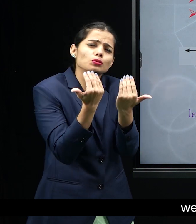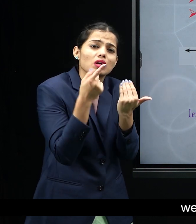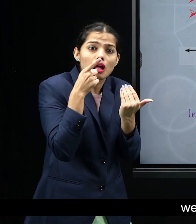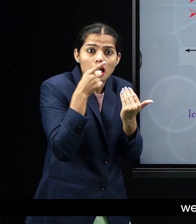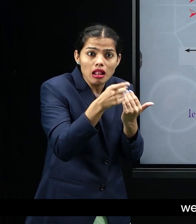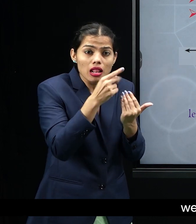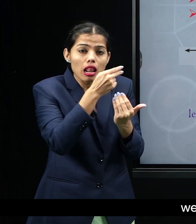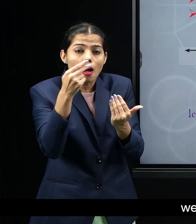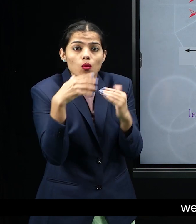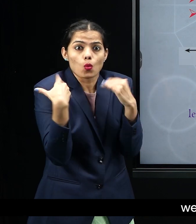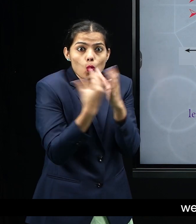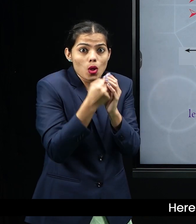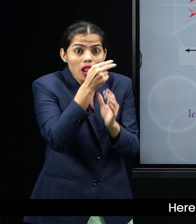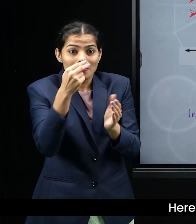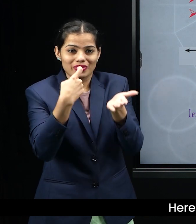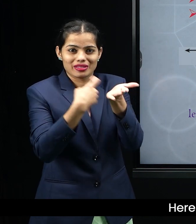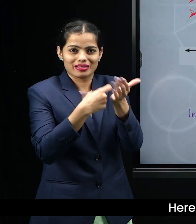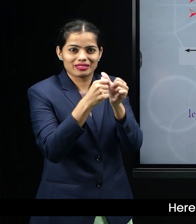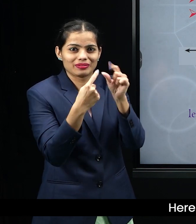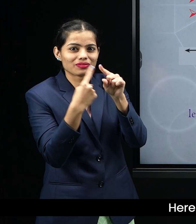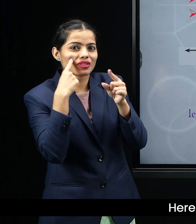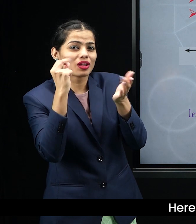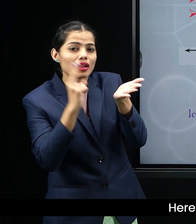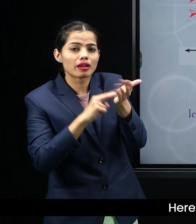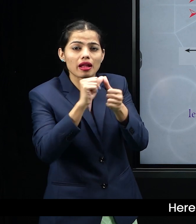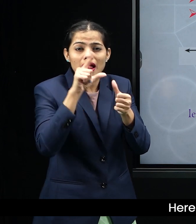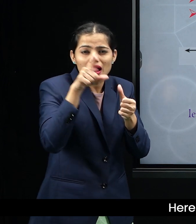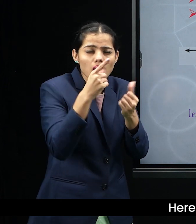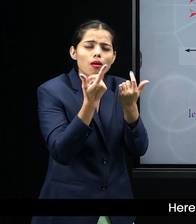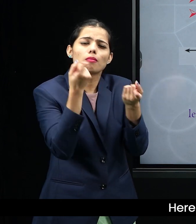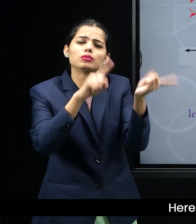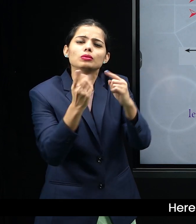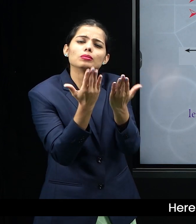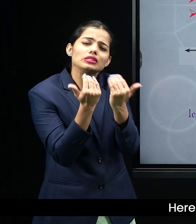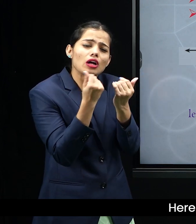numbers. Here is a rough picture of the situation.